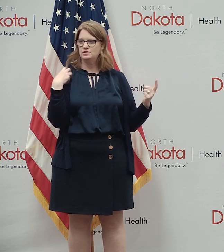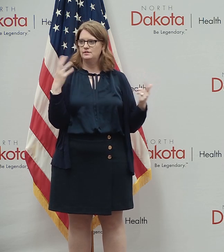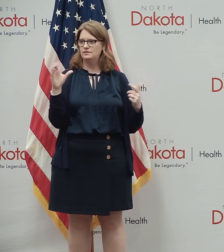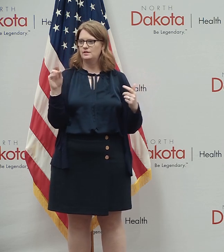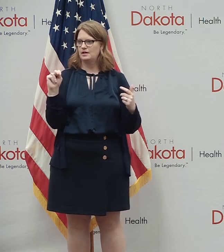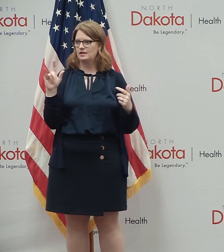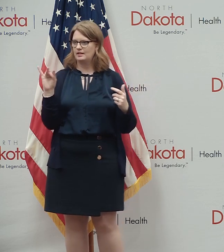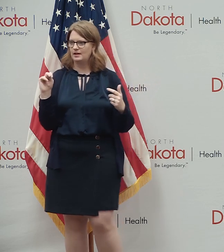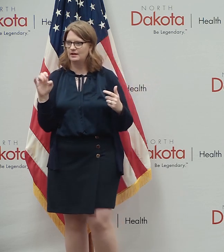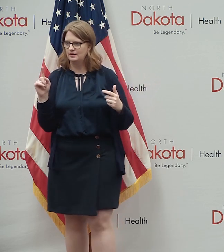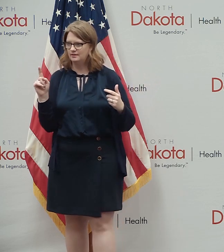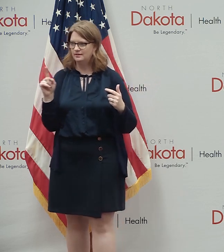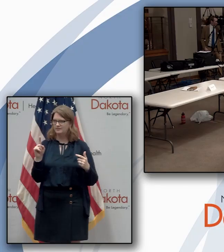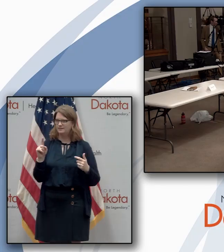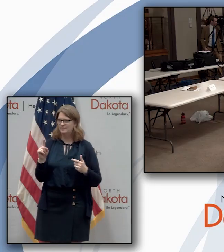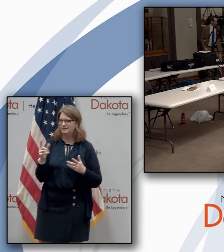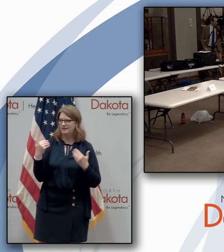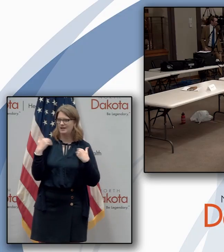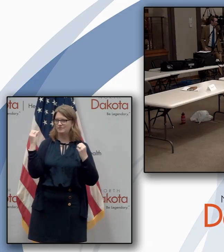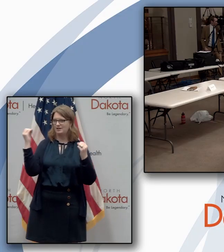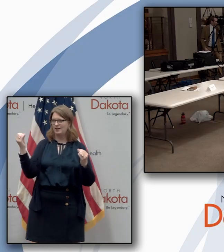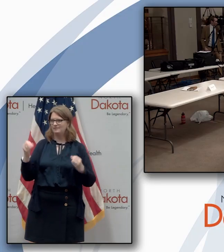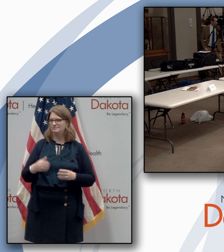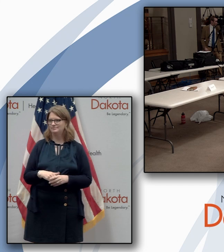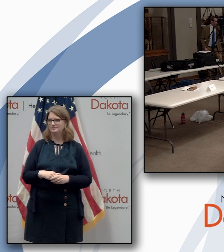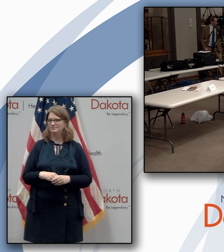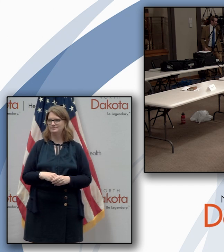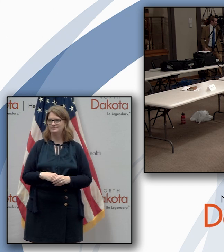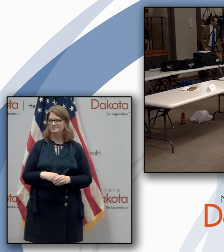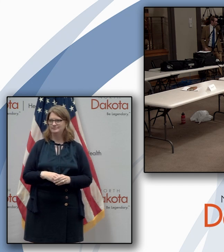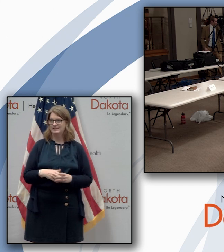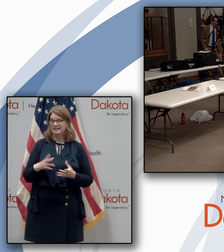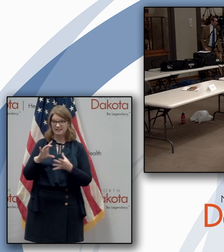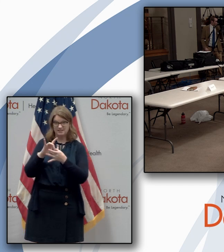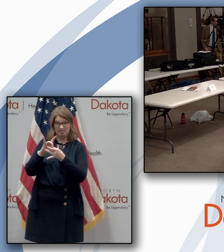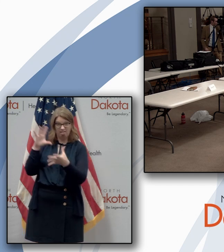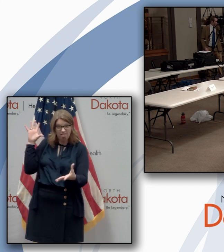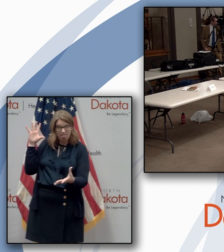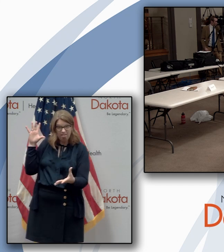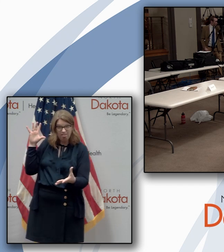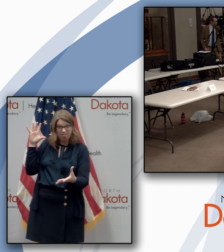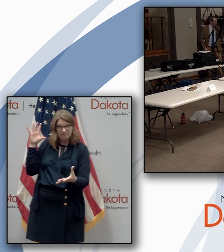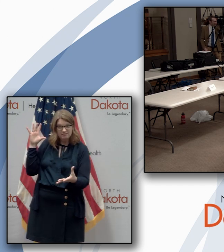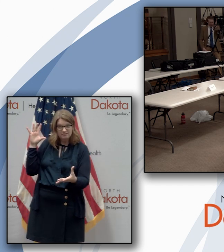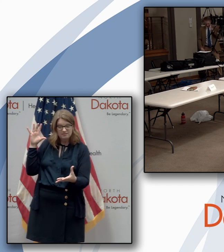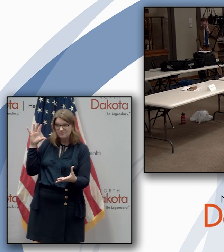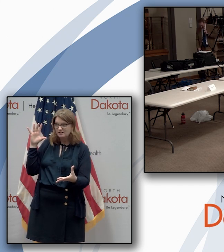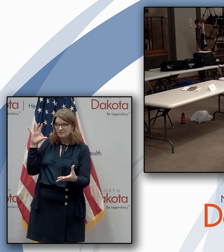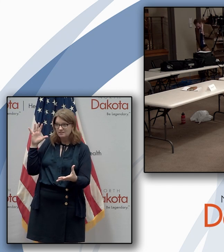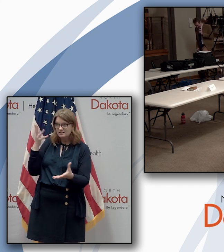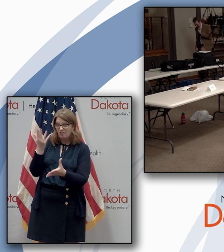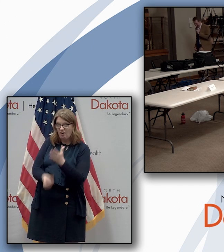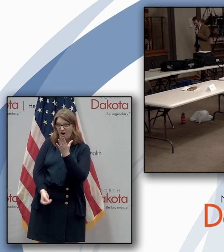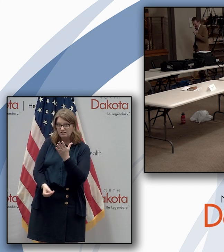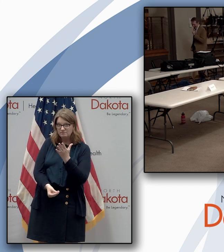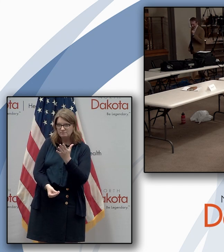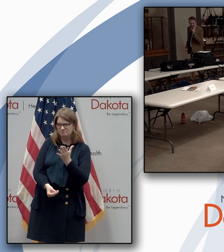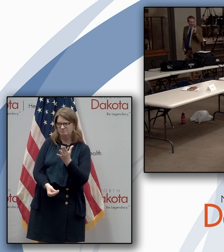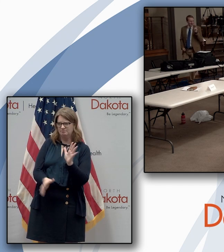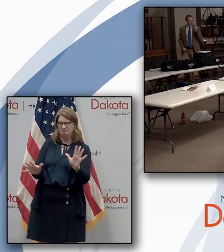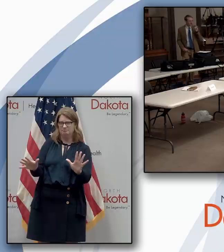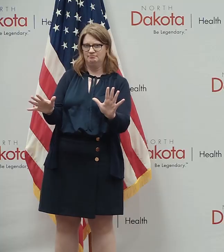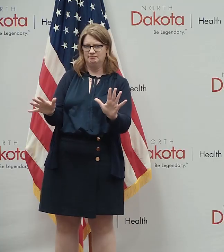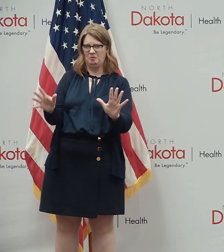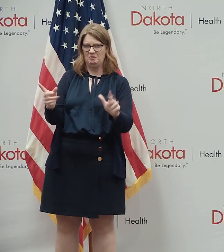for questions. I don't currently have any. Is the line down? We've lost our connection. This is a first.